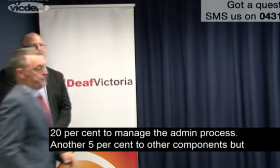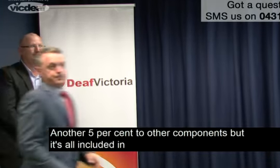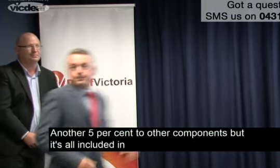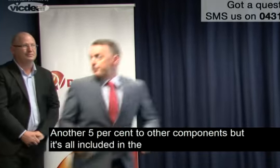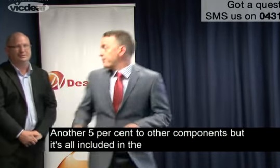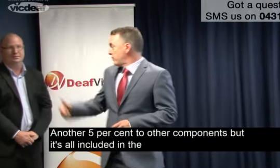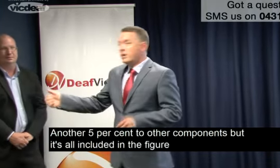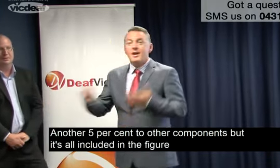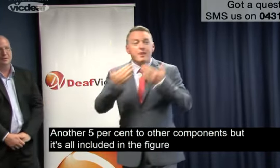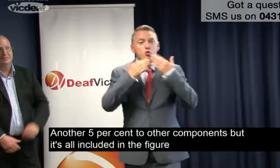assessment's part of that.